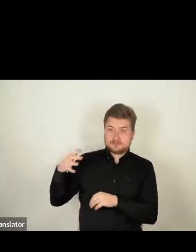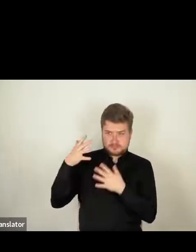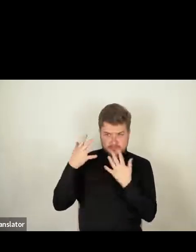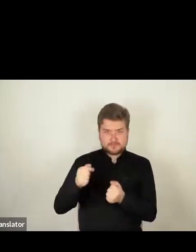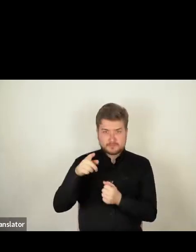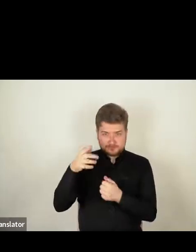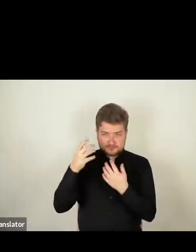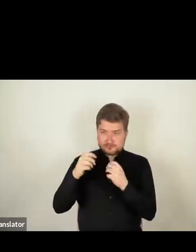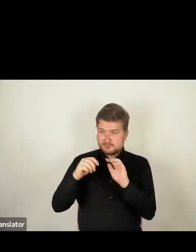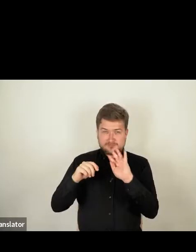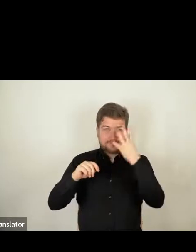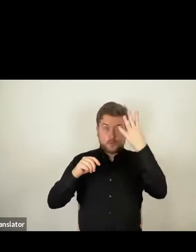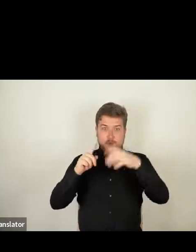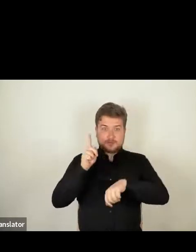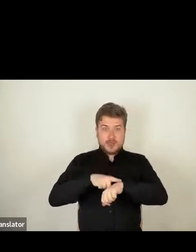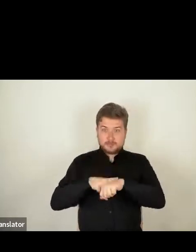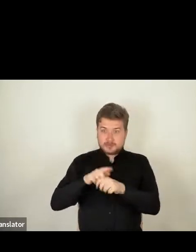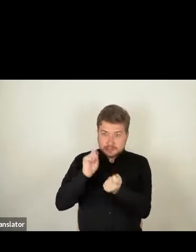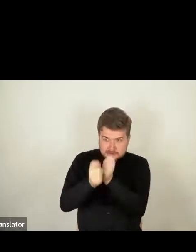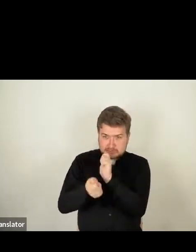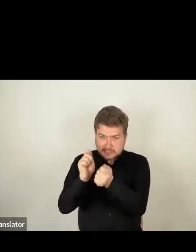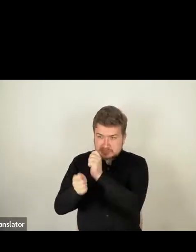to have it on an ongoing basis.